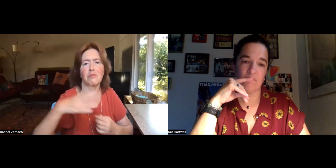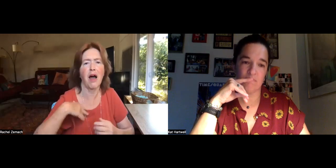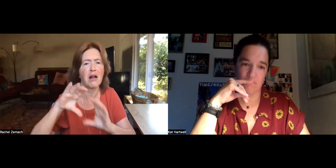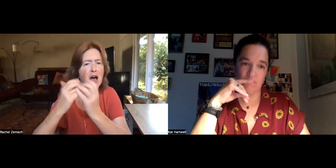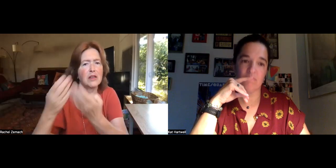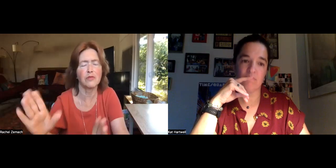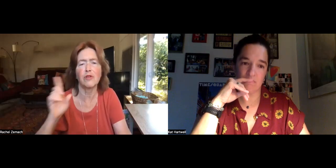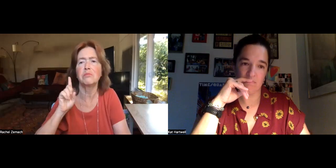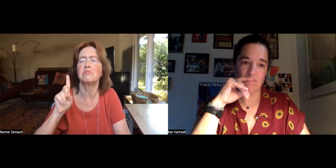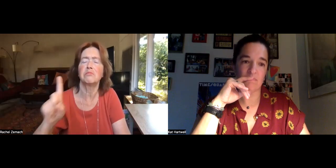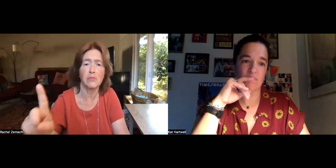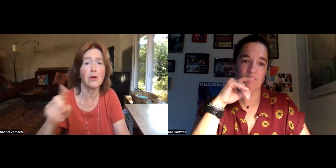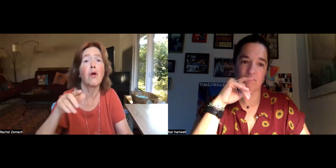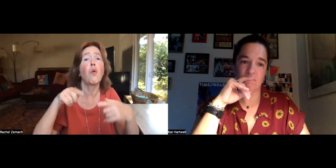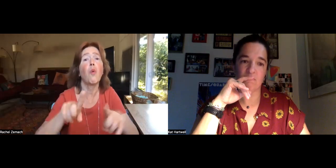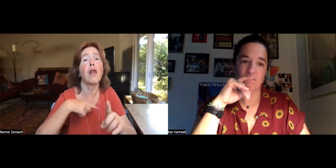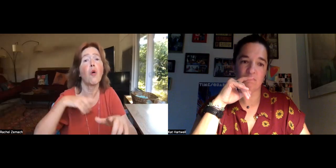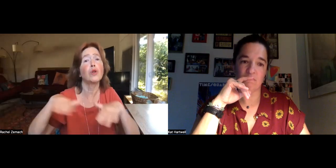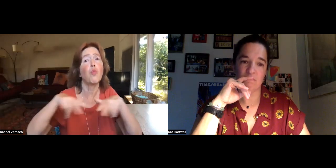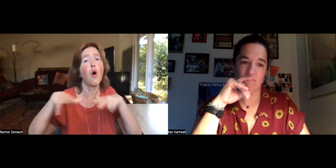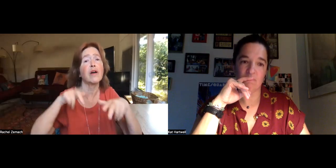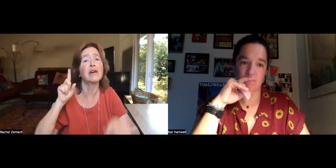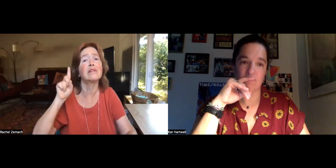my class, while I'm walking